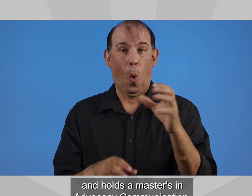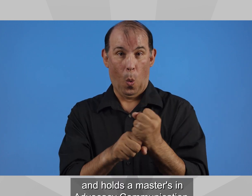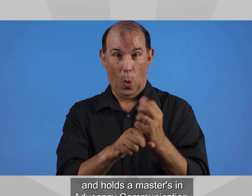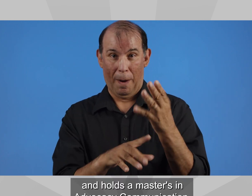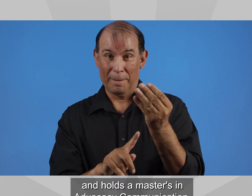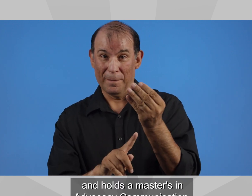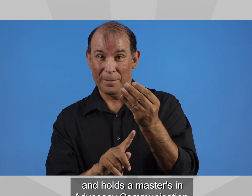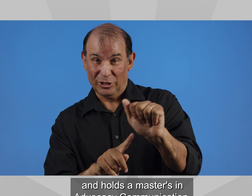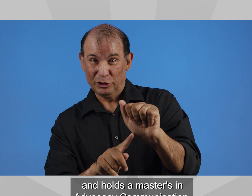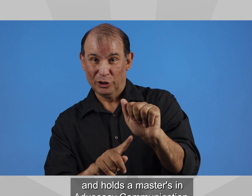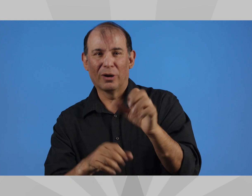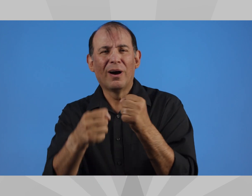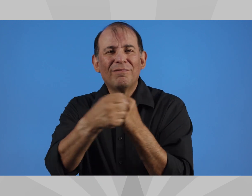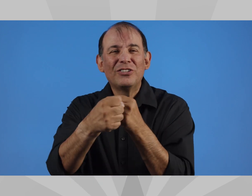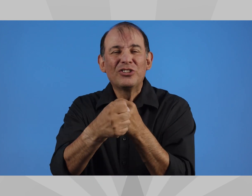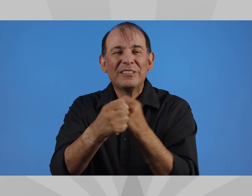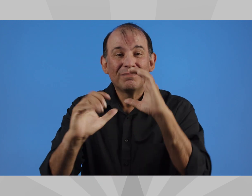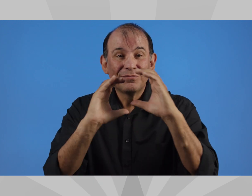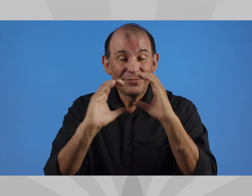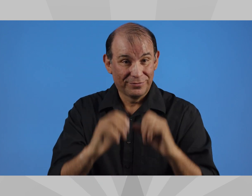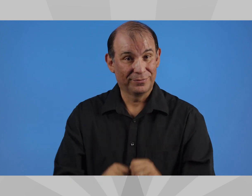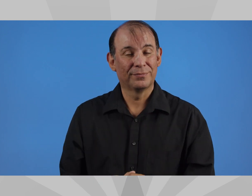in advocacy communication.